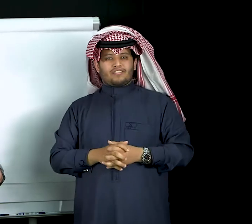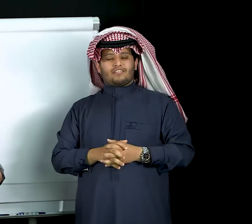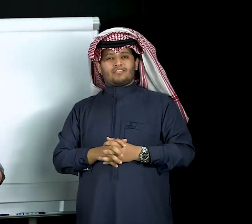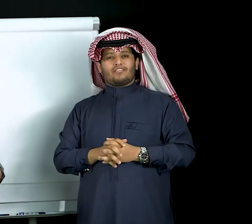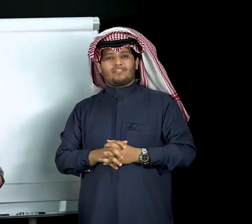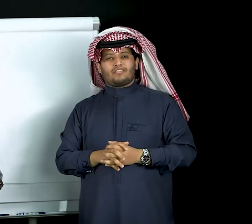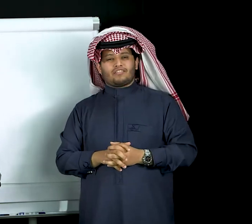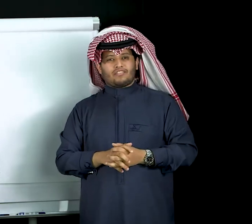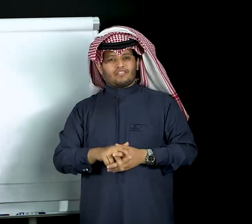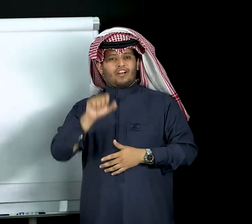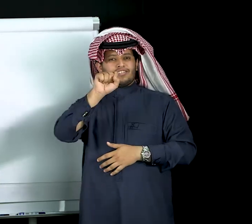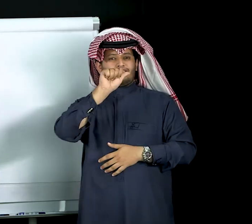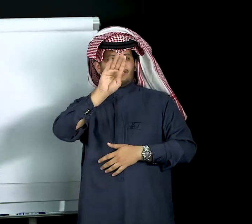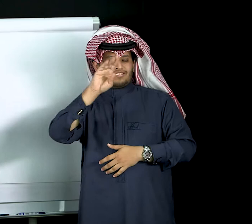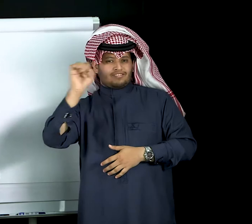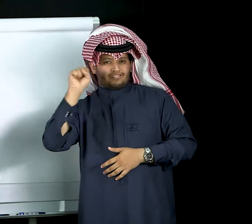also